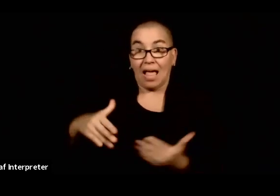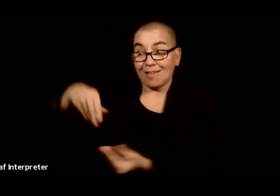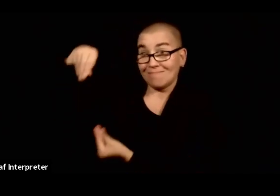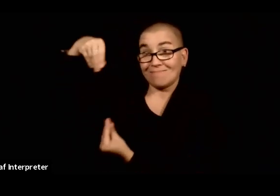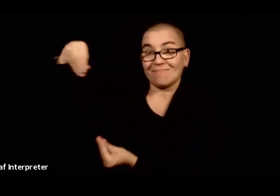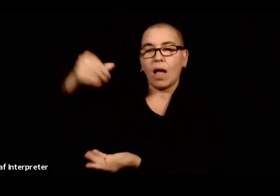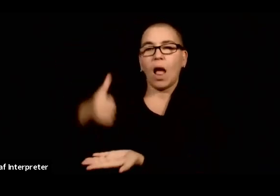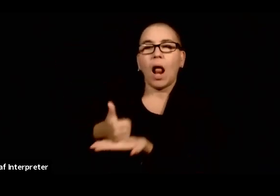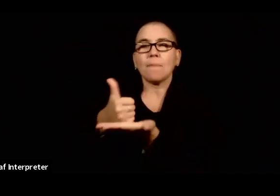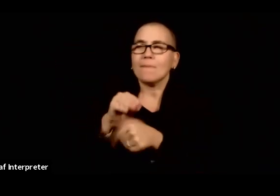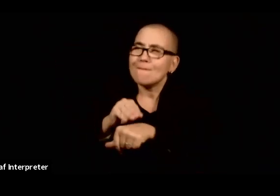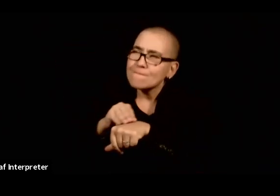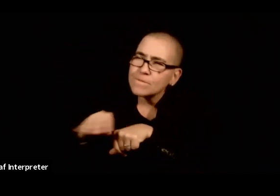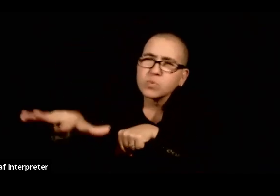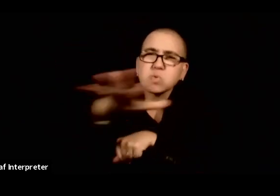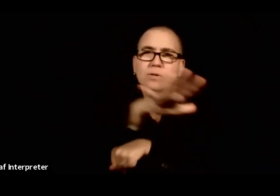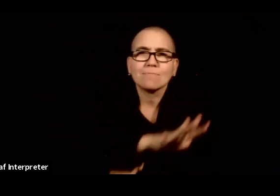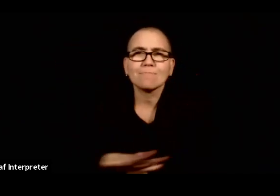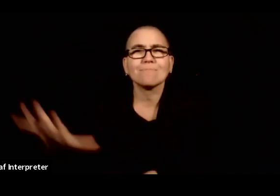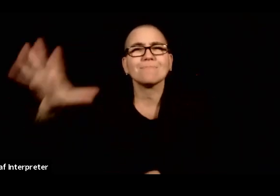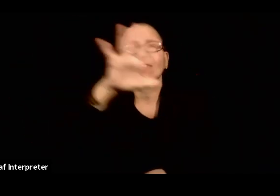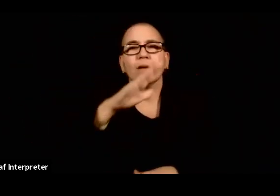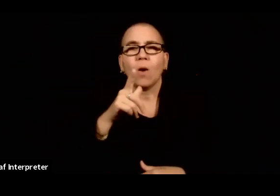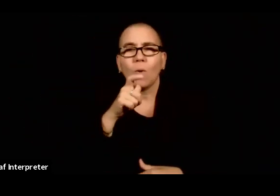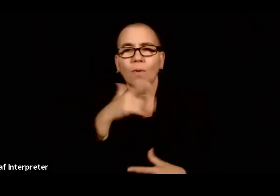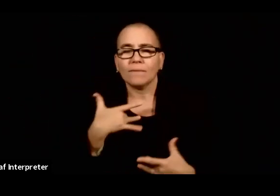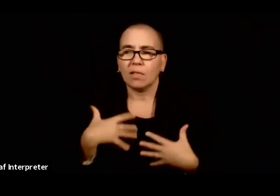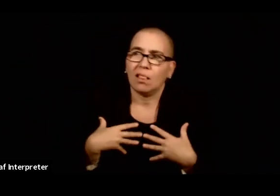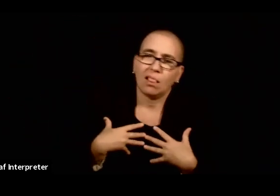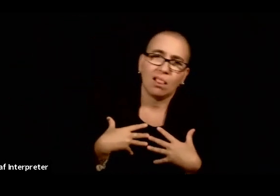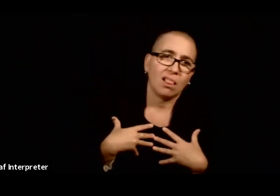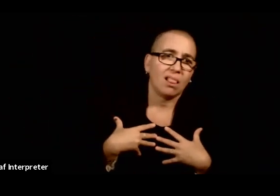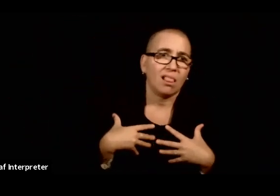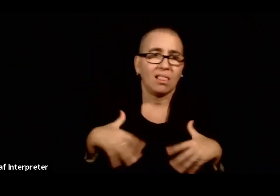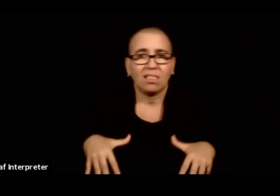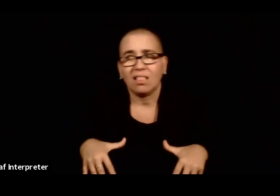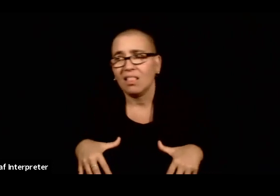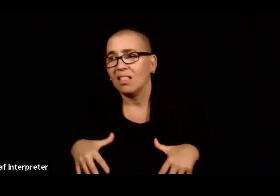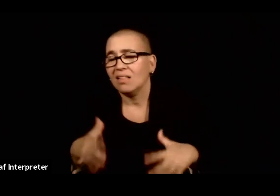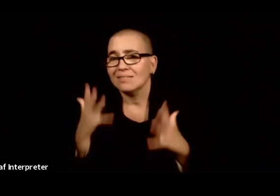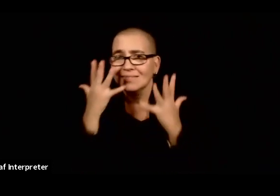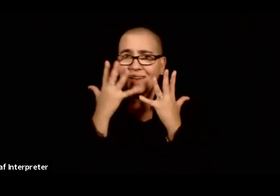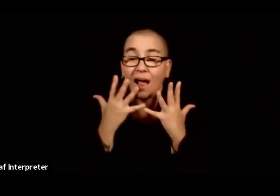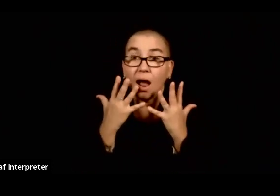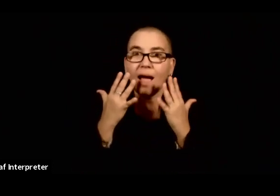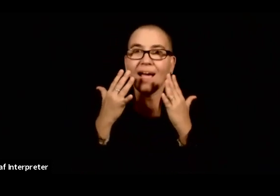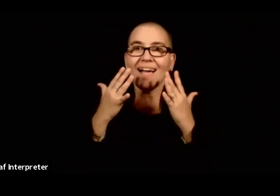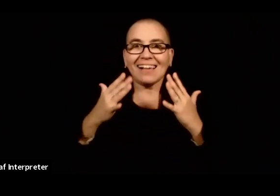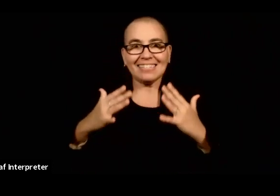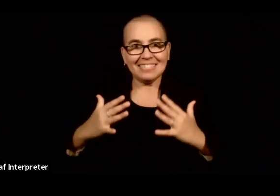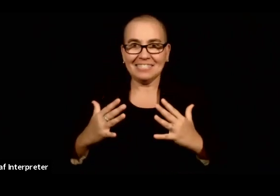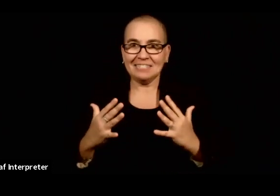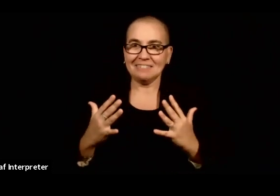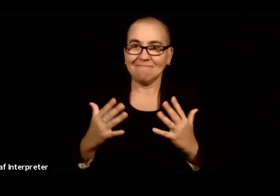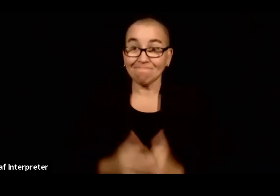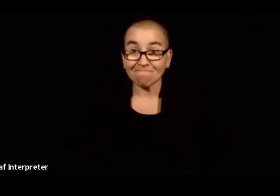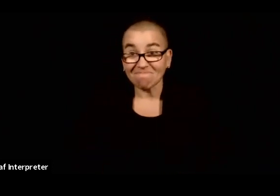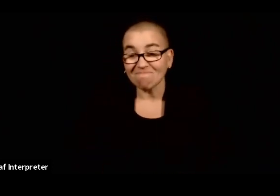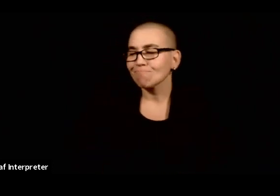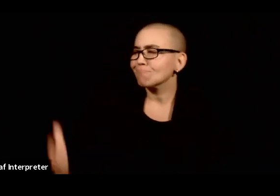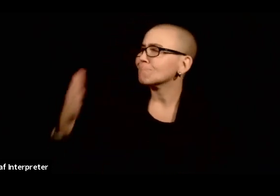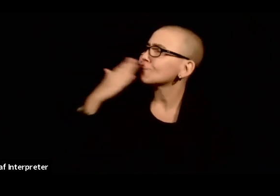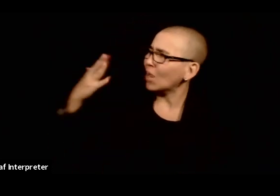long-term care have endured over the past month. And Commissioner Malcolm, thank you so much for inviting us to speak about this important